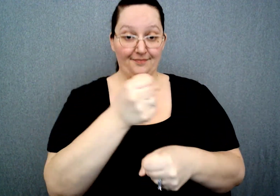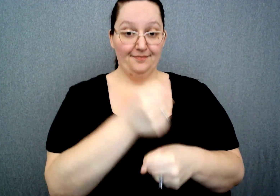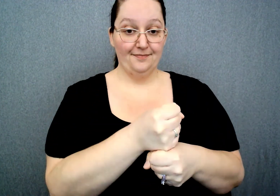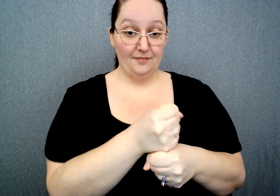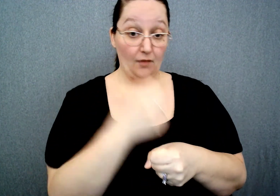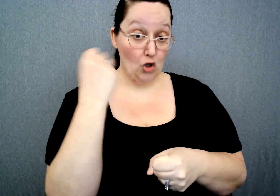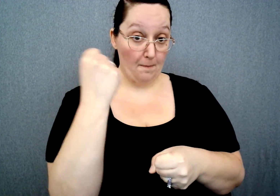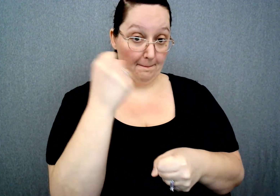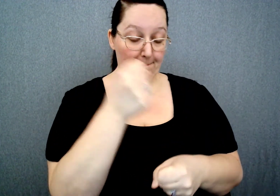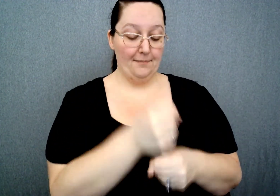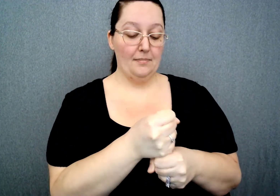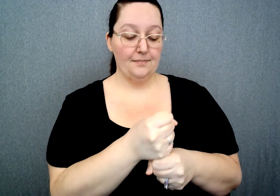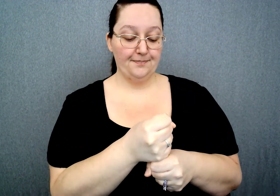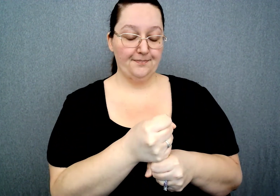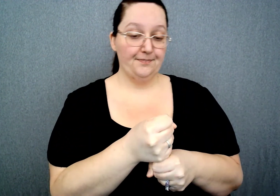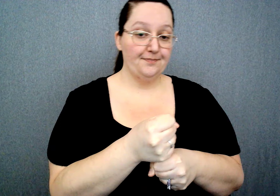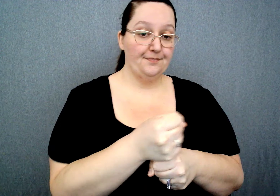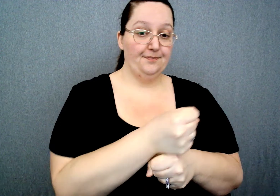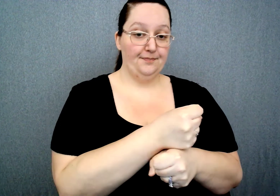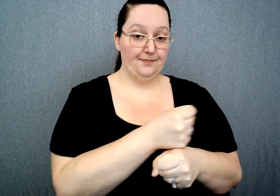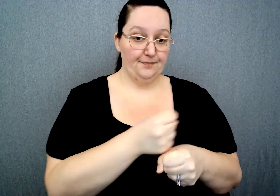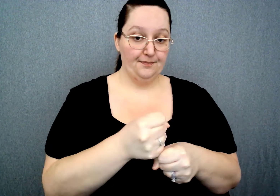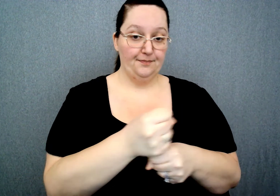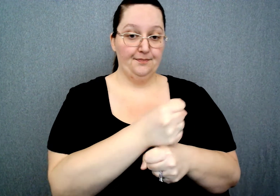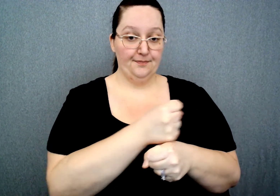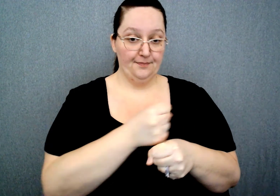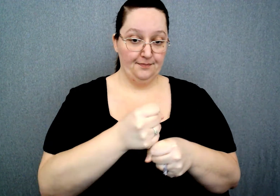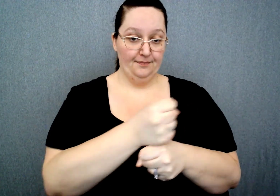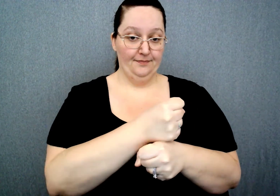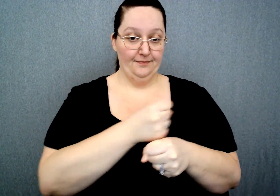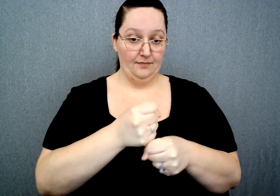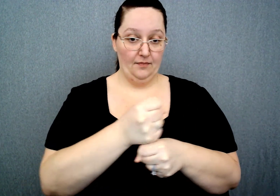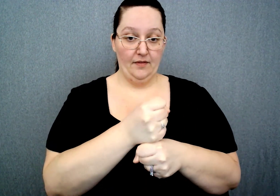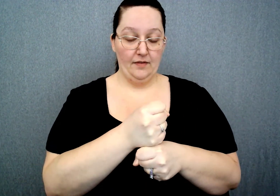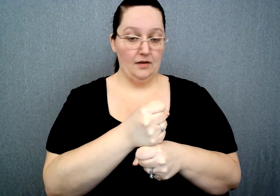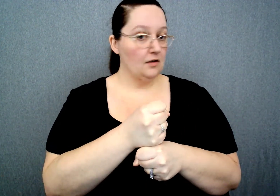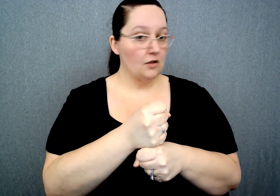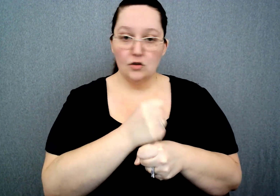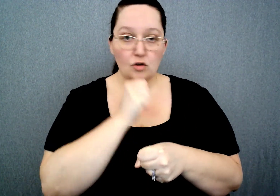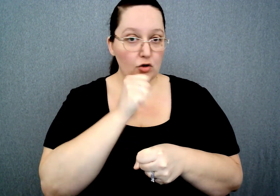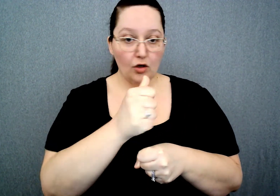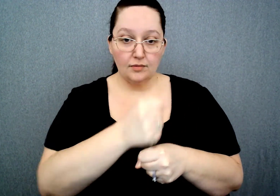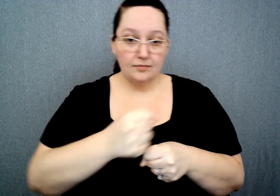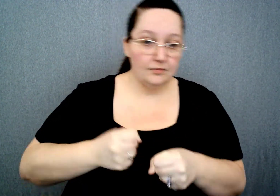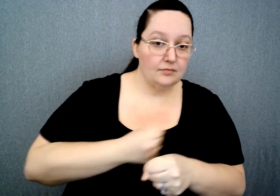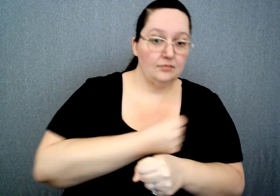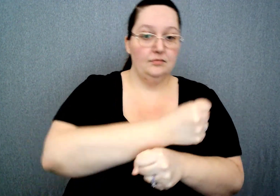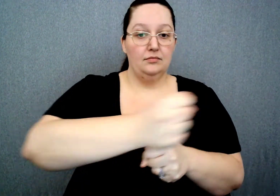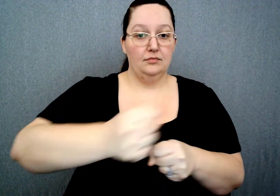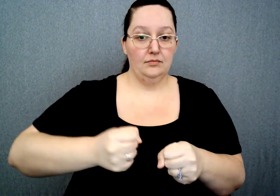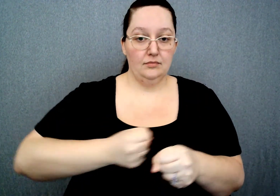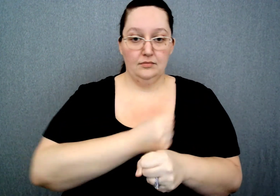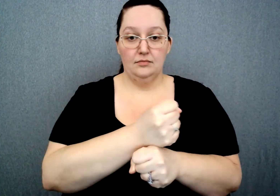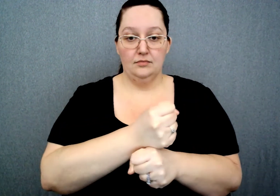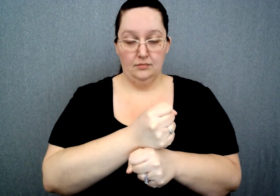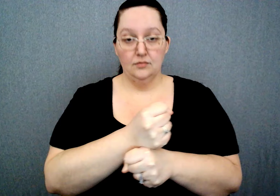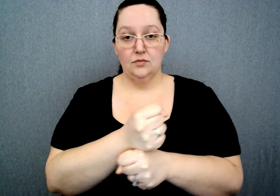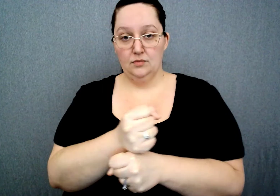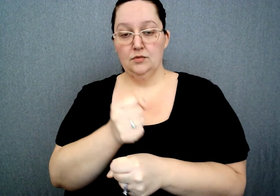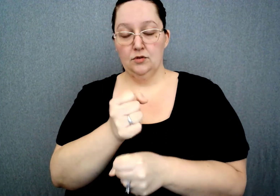2 S's, your dominant's on top, and you're going to grind as if you were grinding coffee. Don't grind the opposite way.